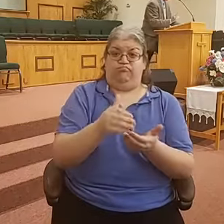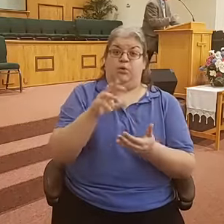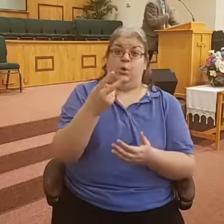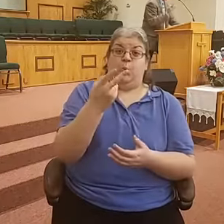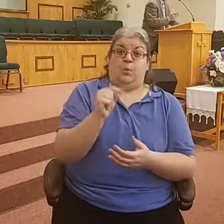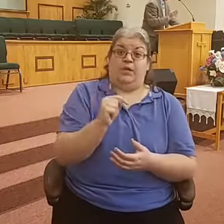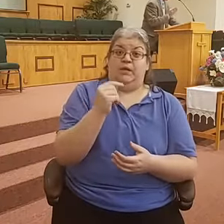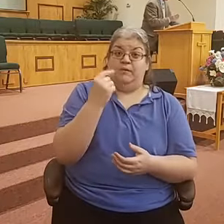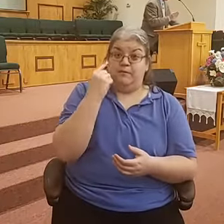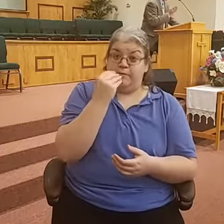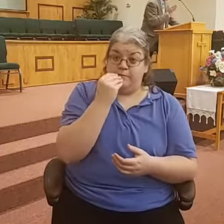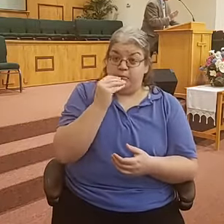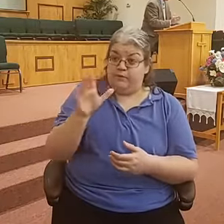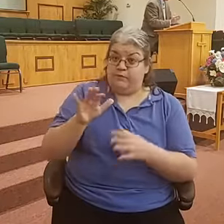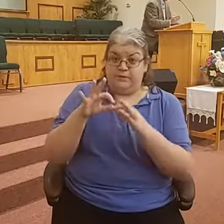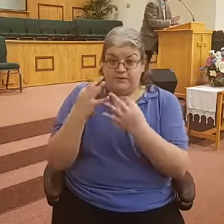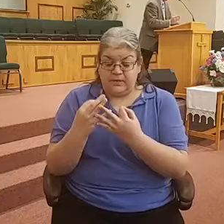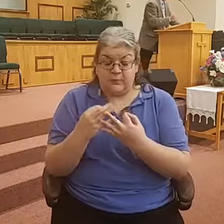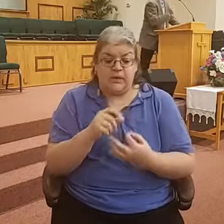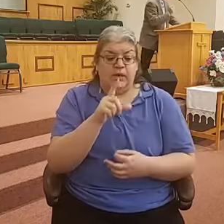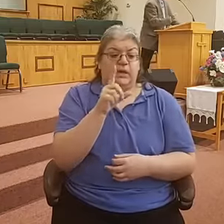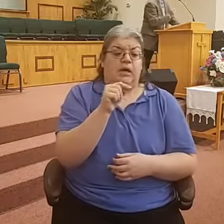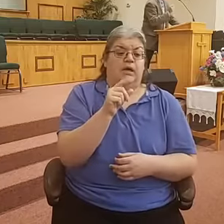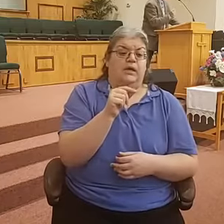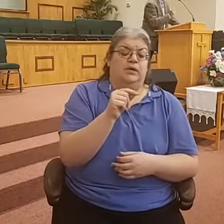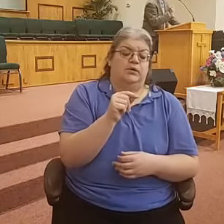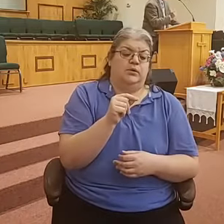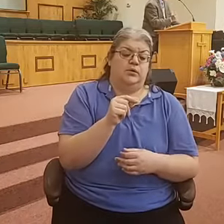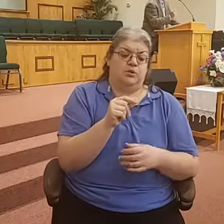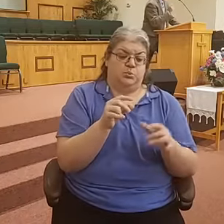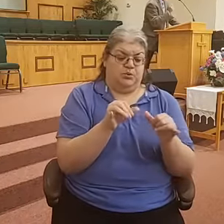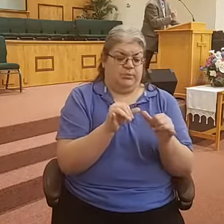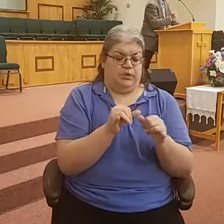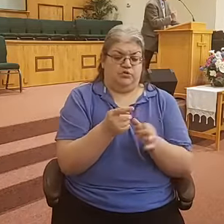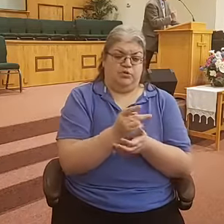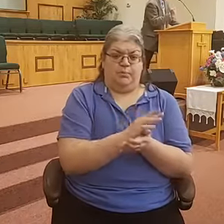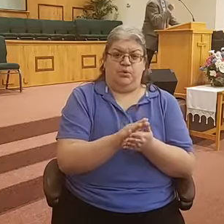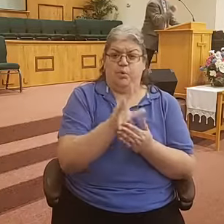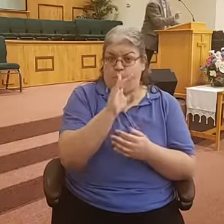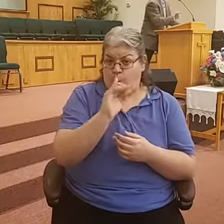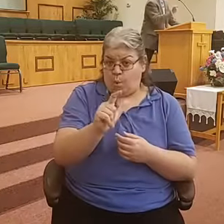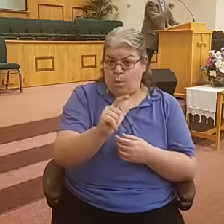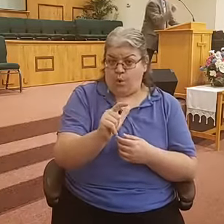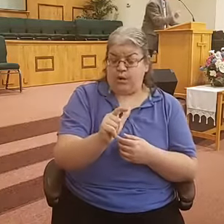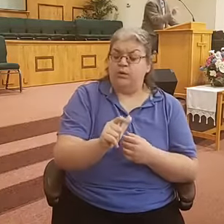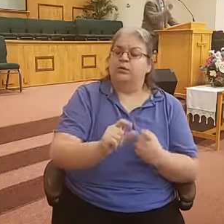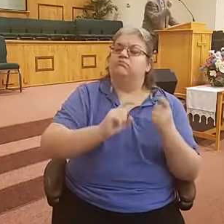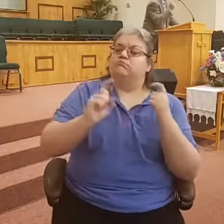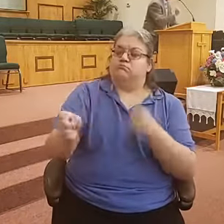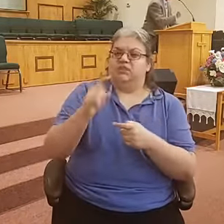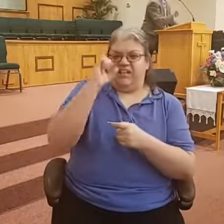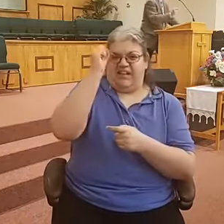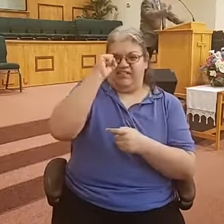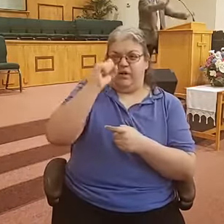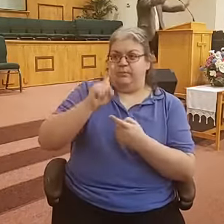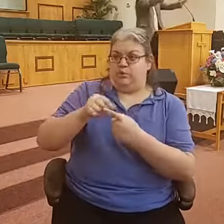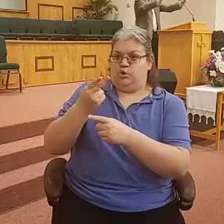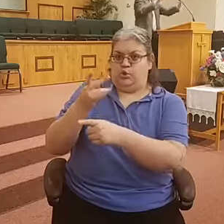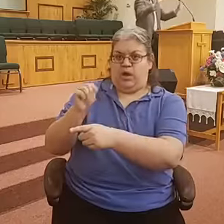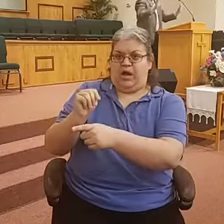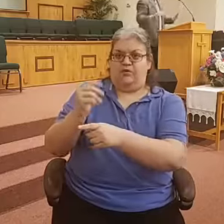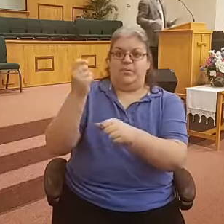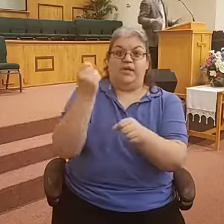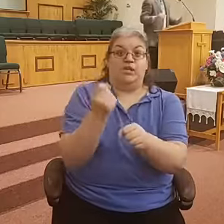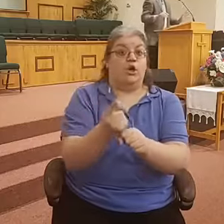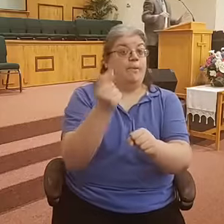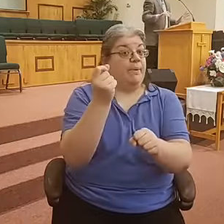his household and 20 measures of fuel oil. Thus gave Solomon to Hiram year by year. Now I want to pause